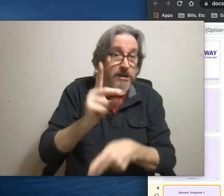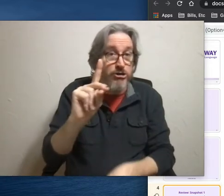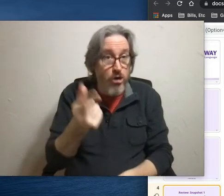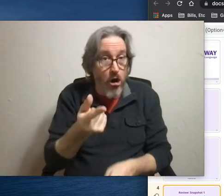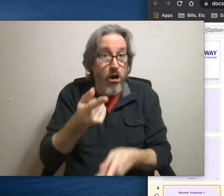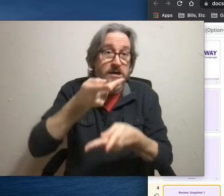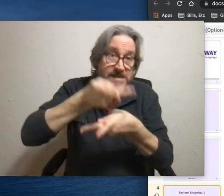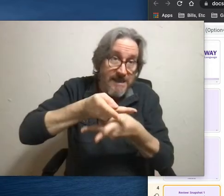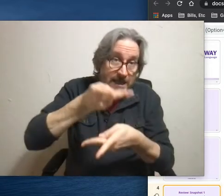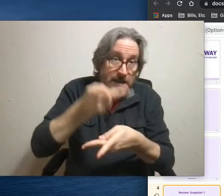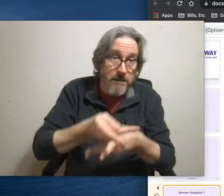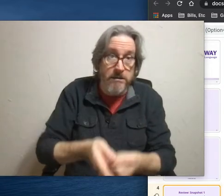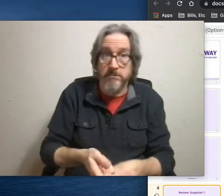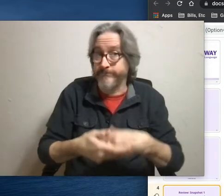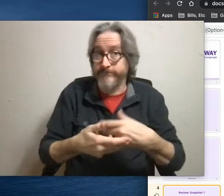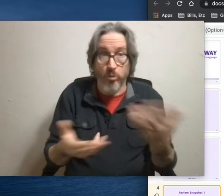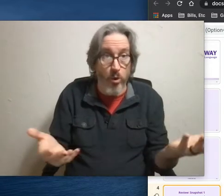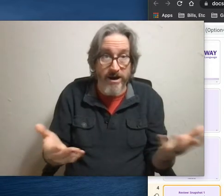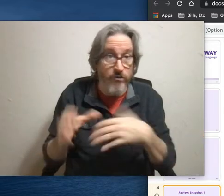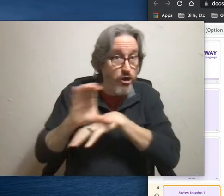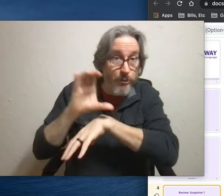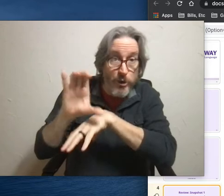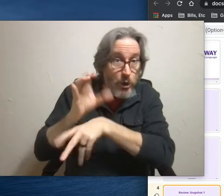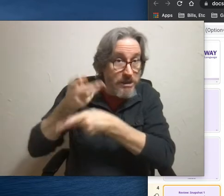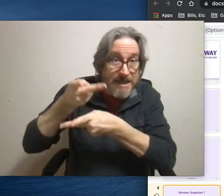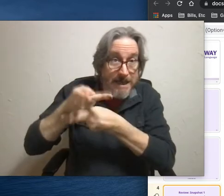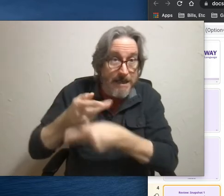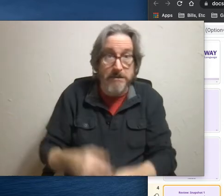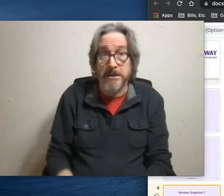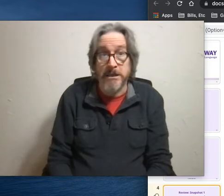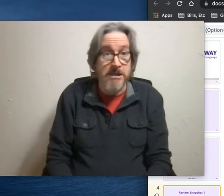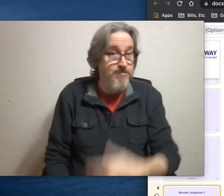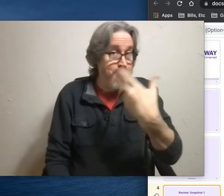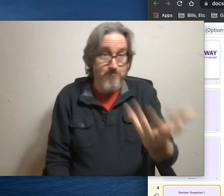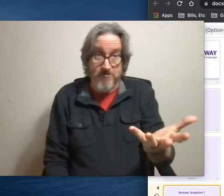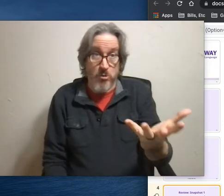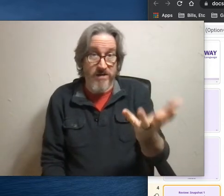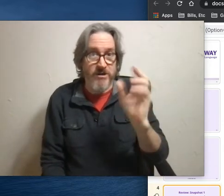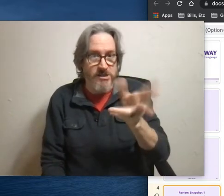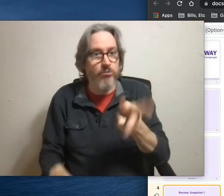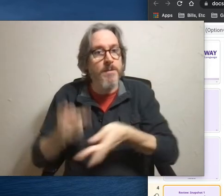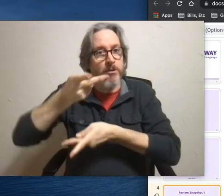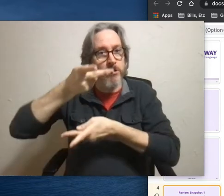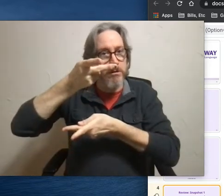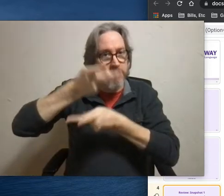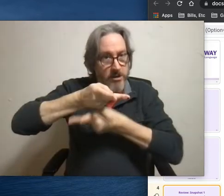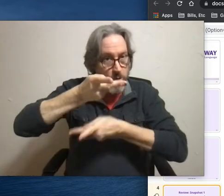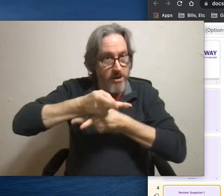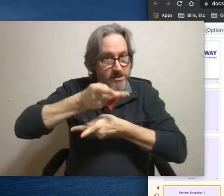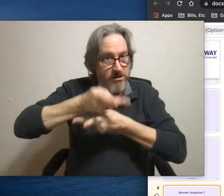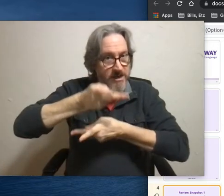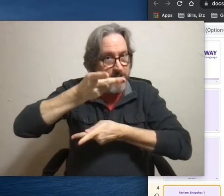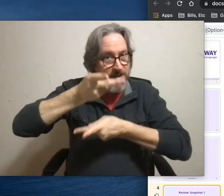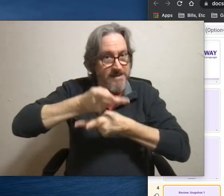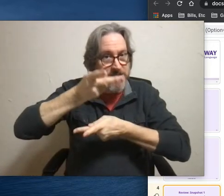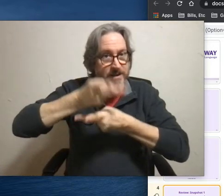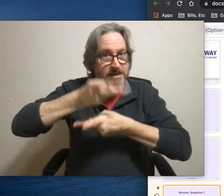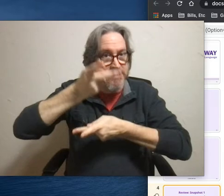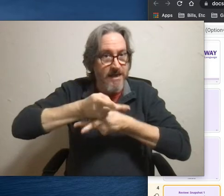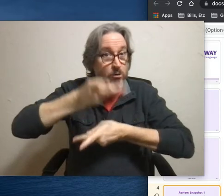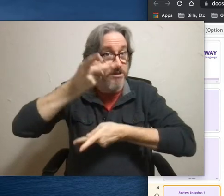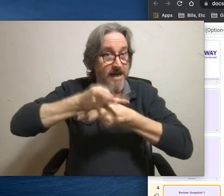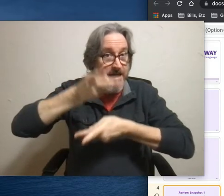sitting, dog sitting, whatever, computer sitting, whatever it is. So remember, you want to start thinking about this